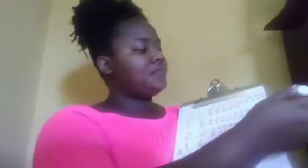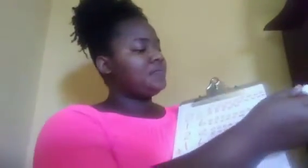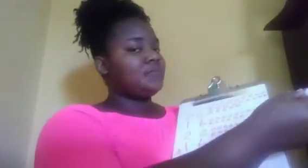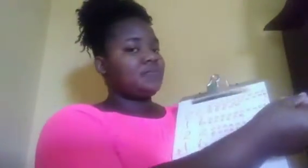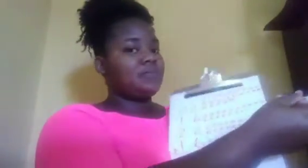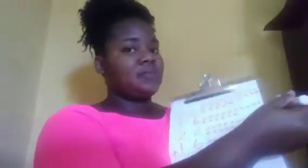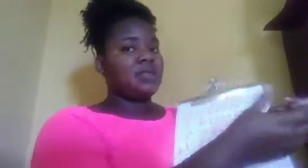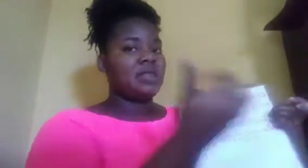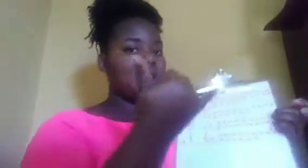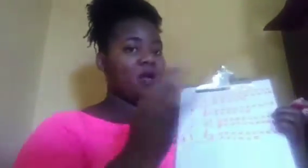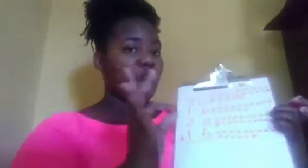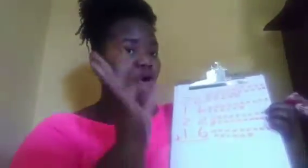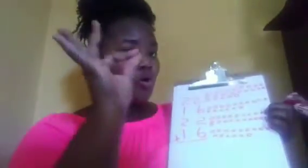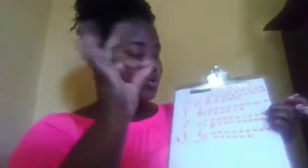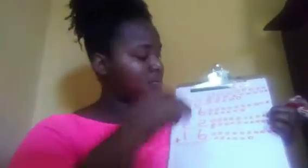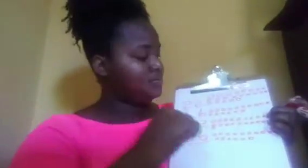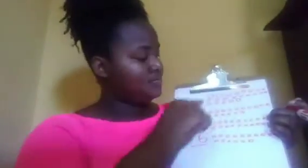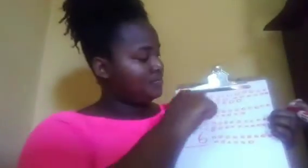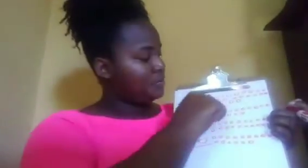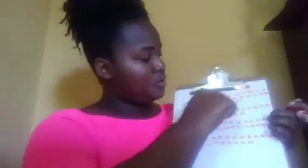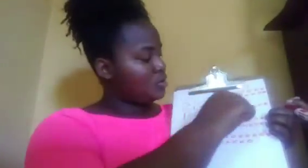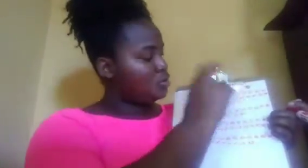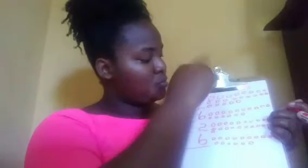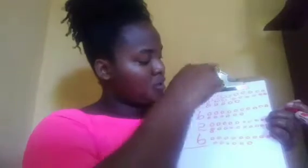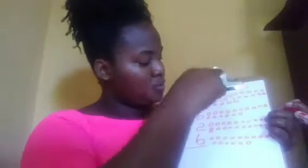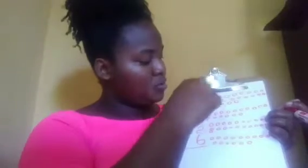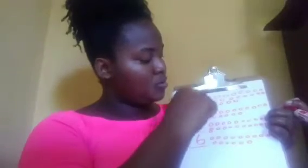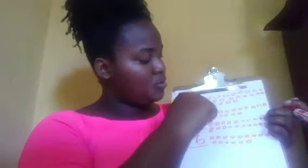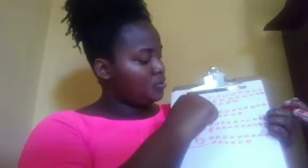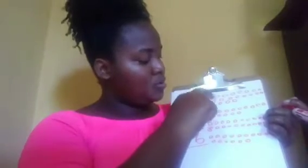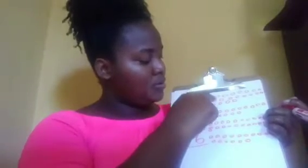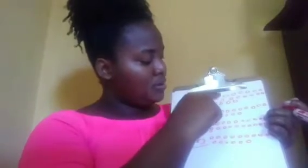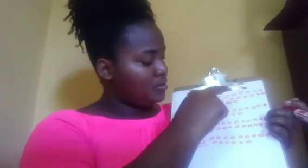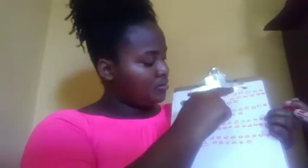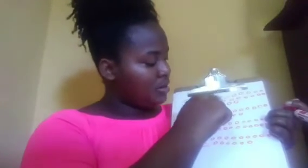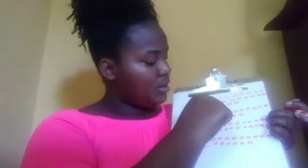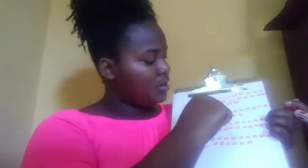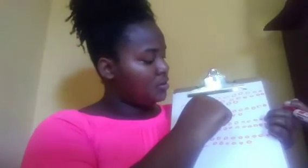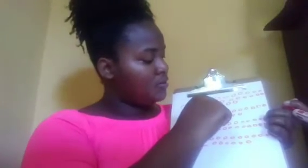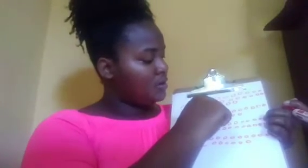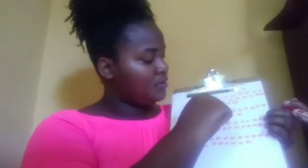So now we're going to count them.